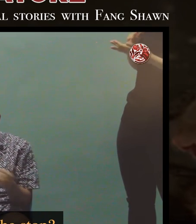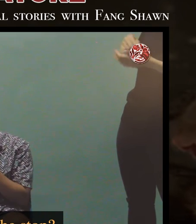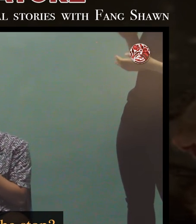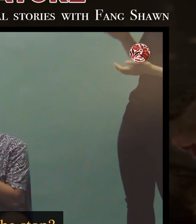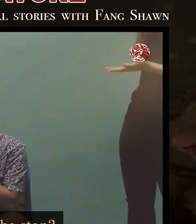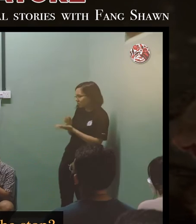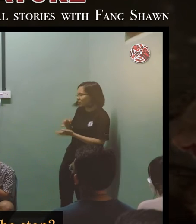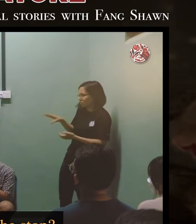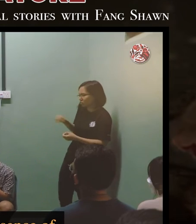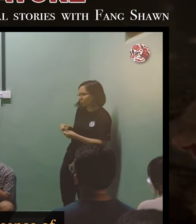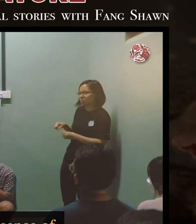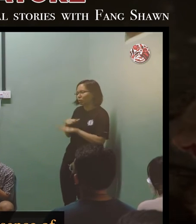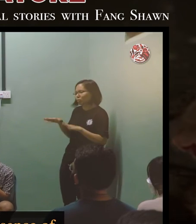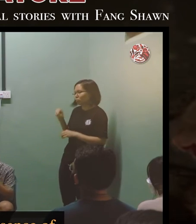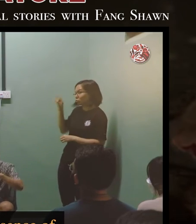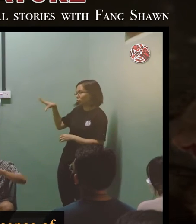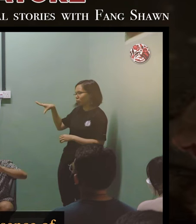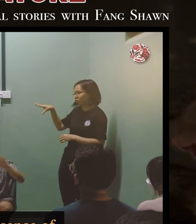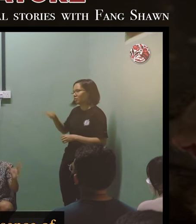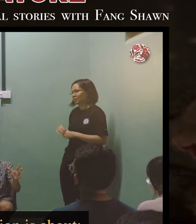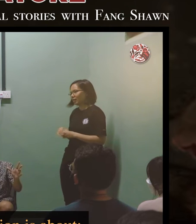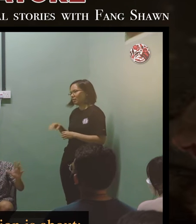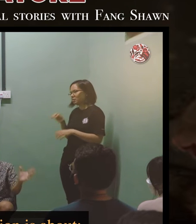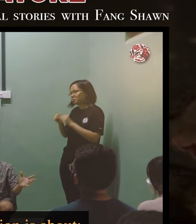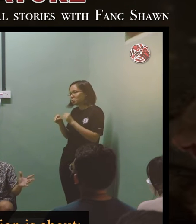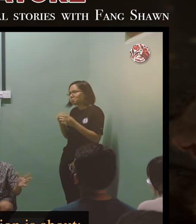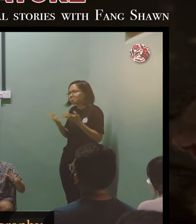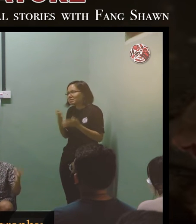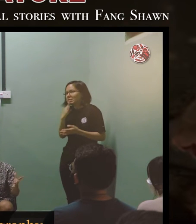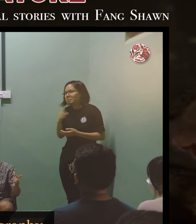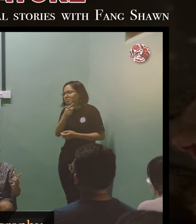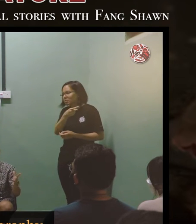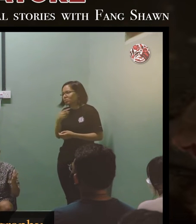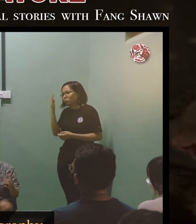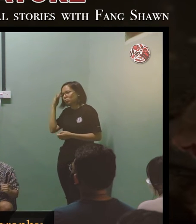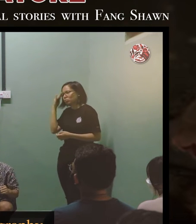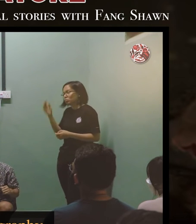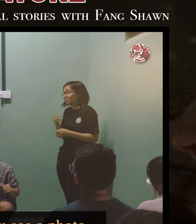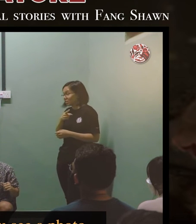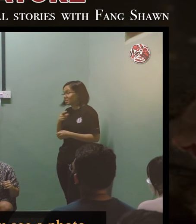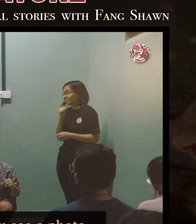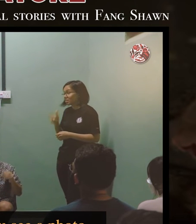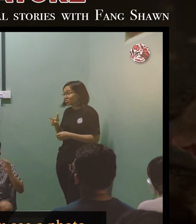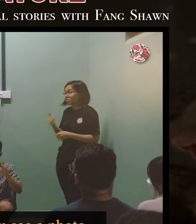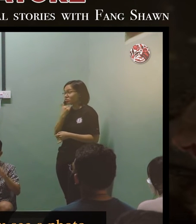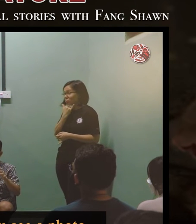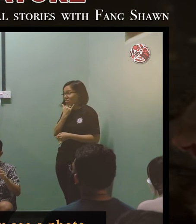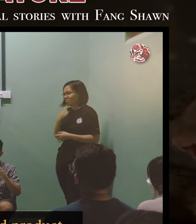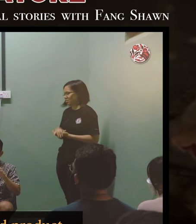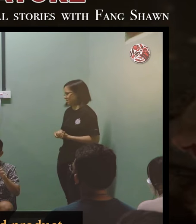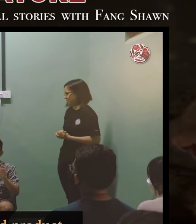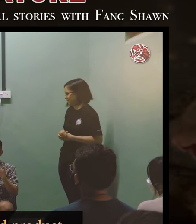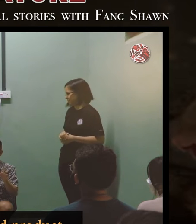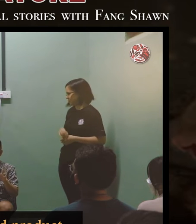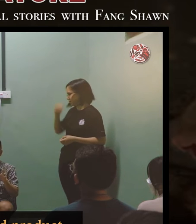stop? And that's the essence of what this whole section is about, ethics in photography. Because every time when you see a photo,